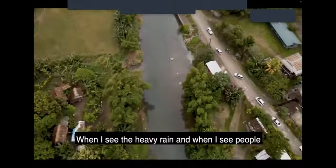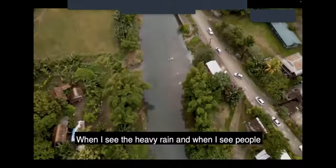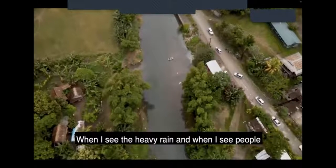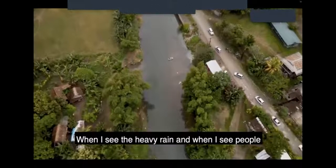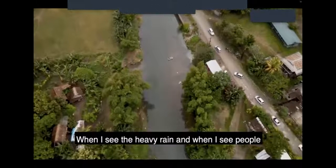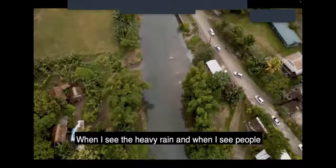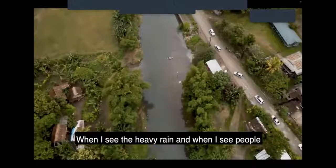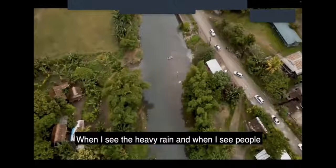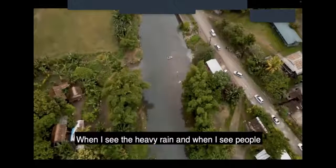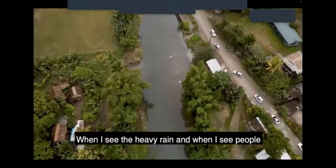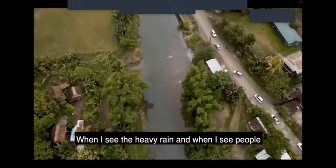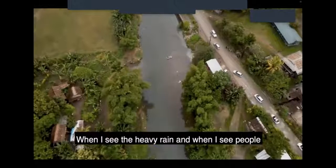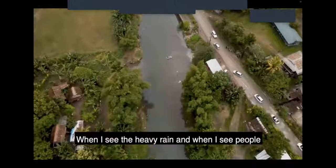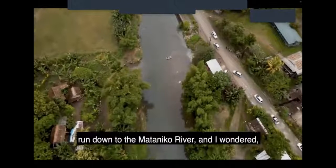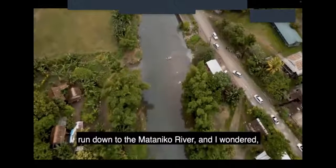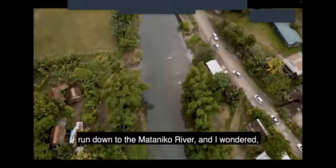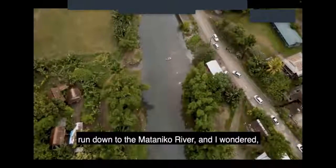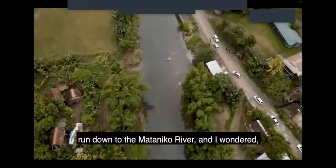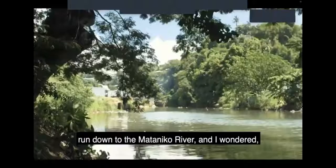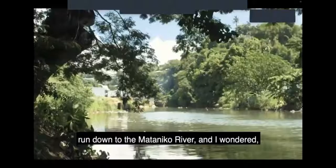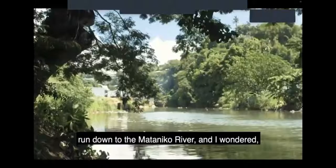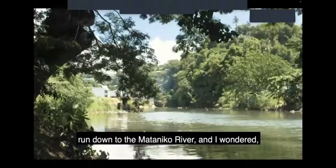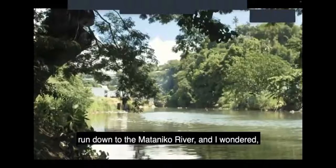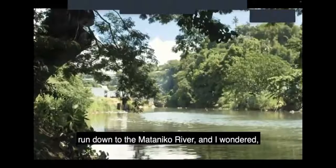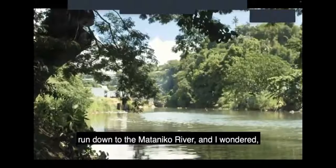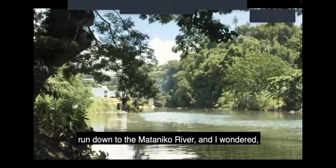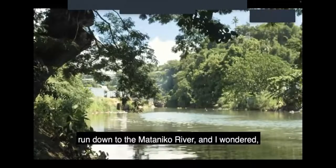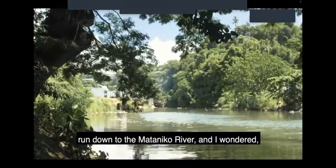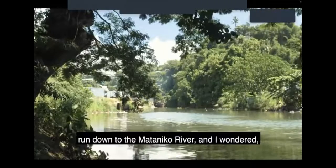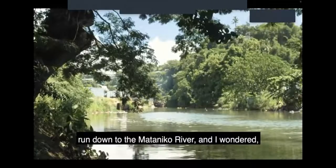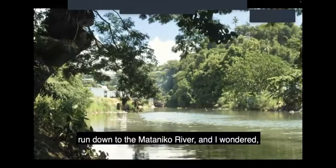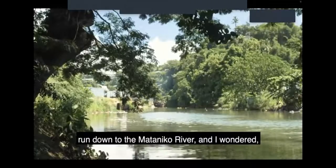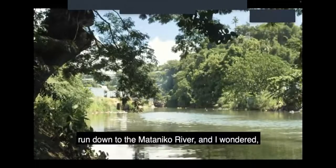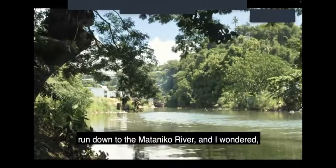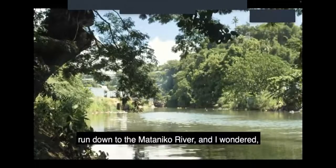I see the people I'm down to the